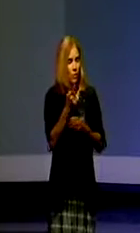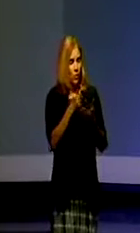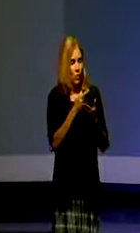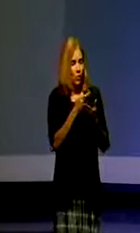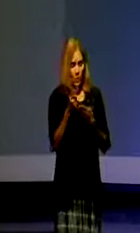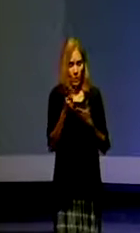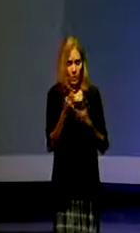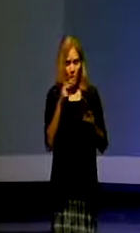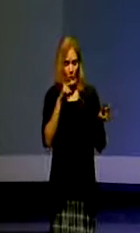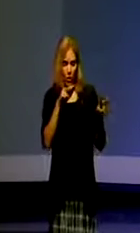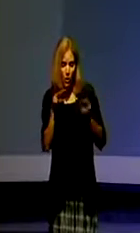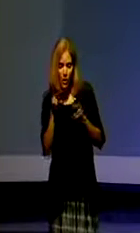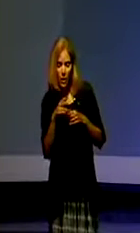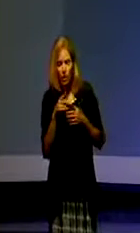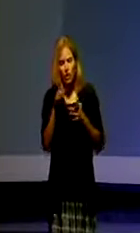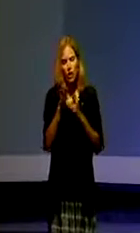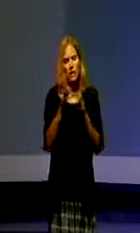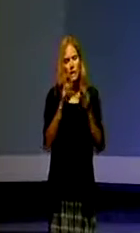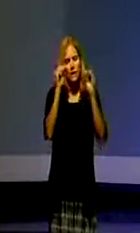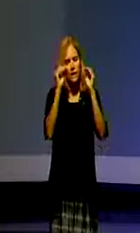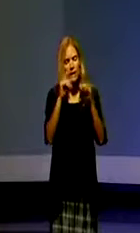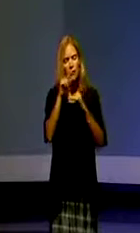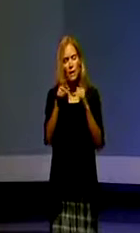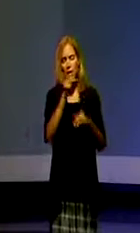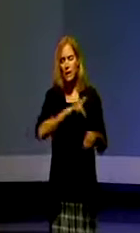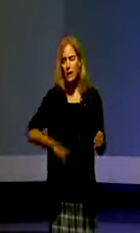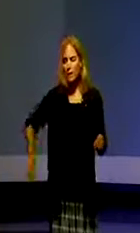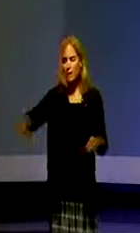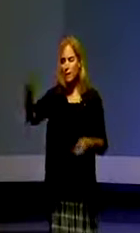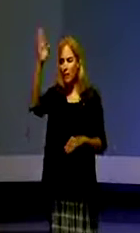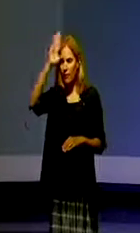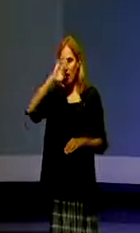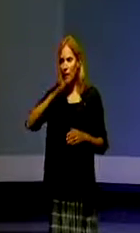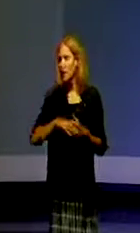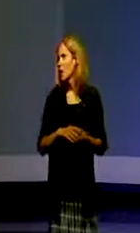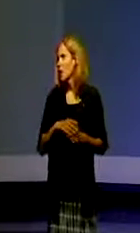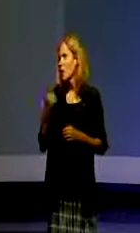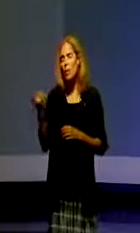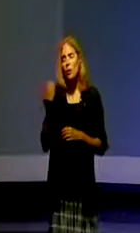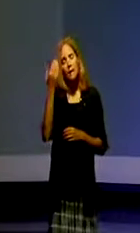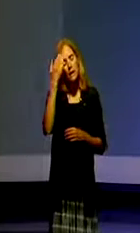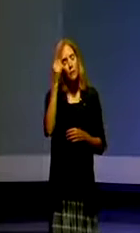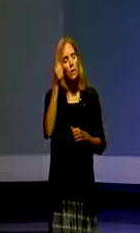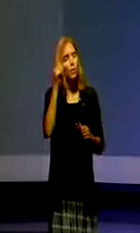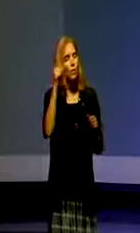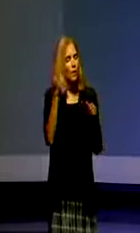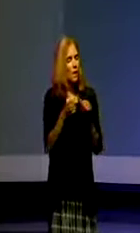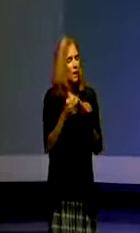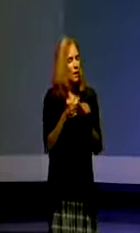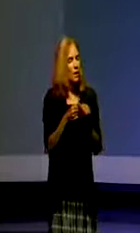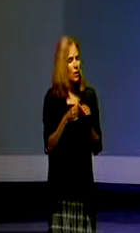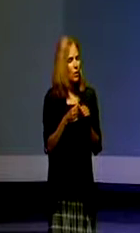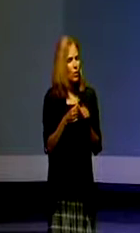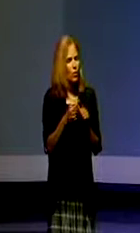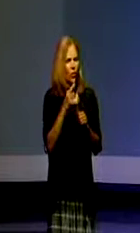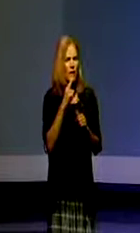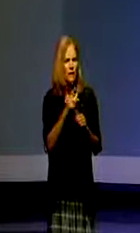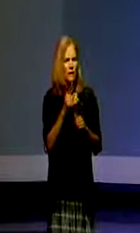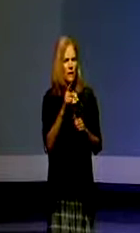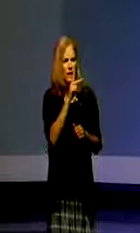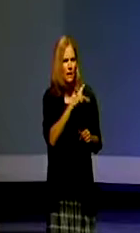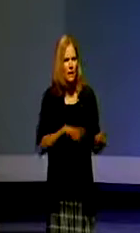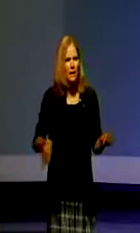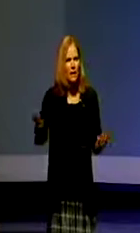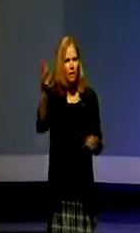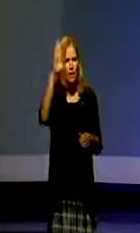weeks about what Jesus is teaching about the kingdom of God. And we always need to be reminded what the kingdom of God is when